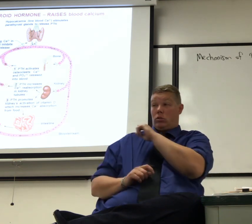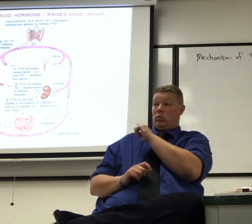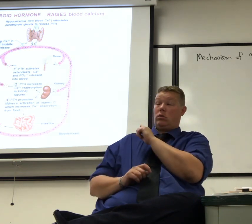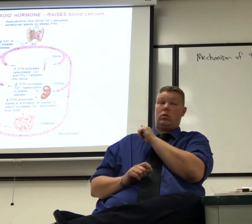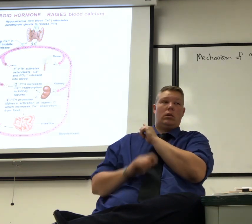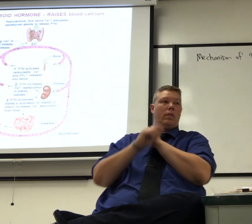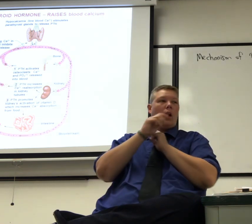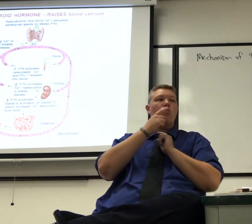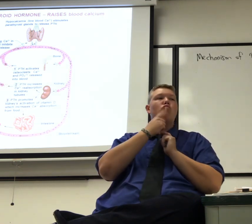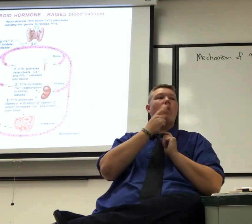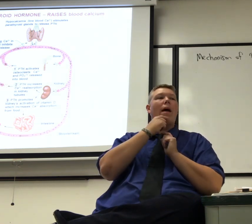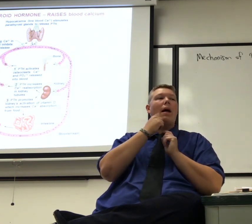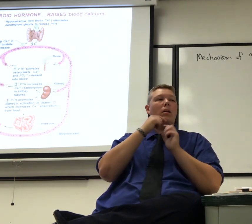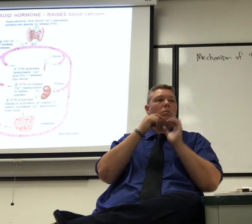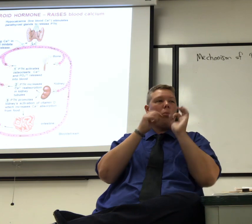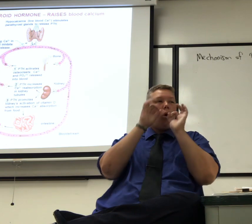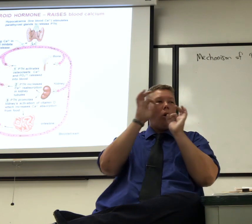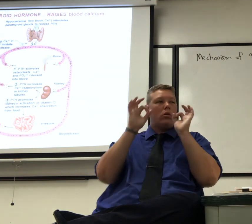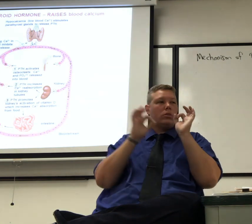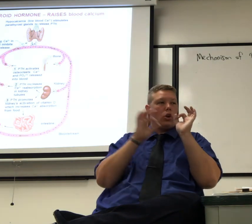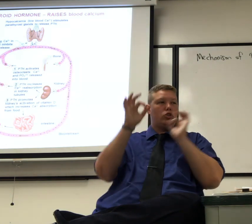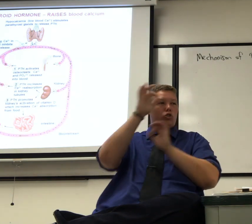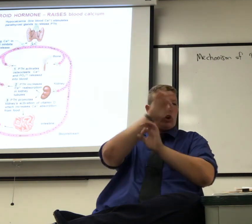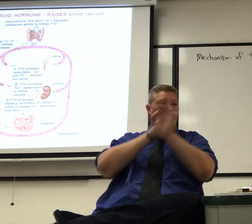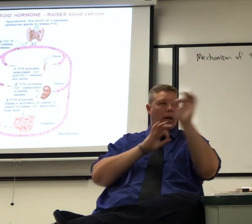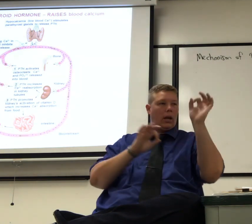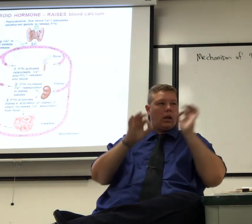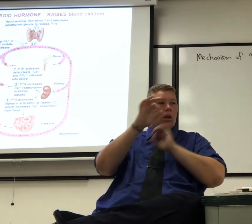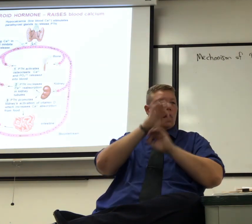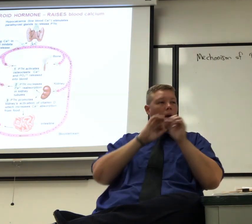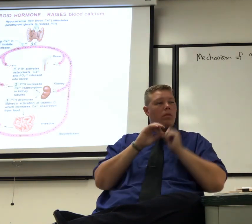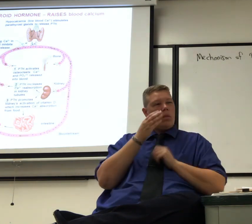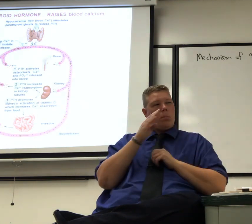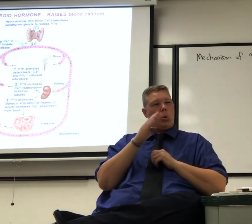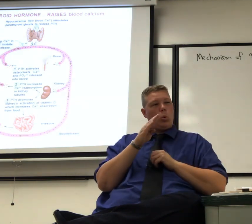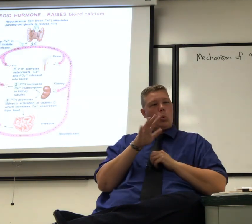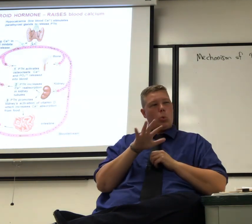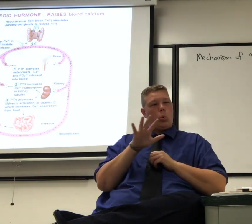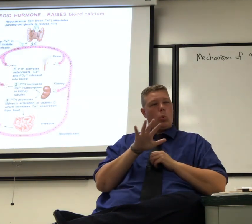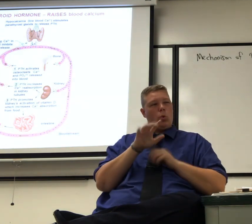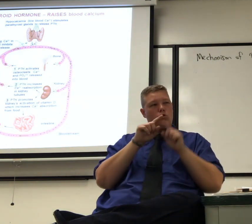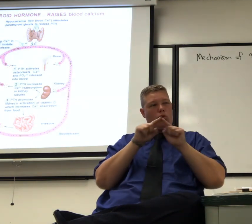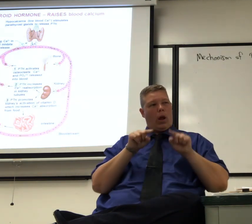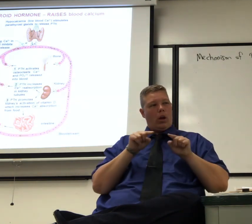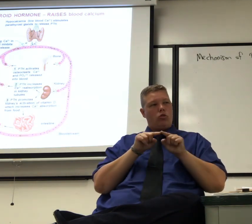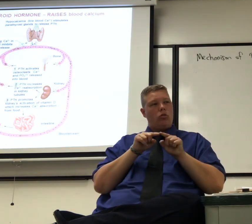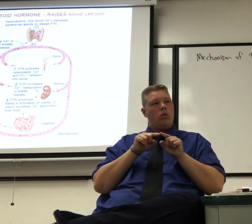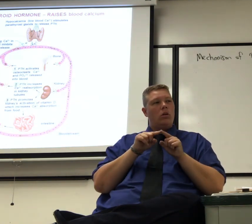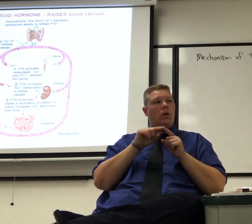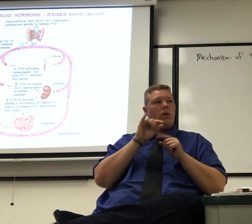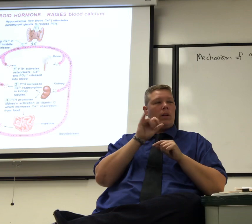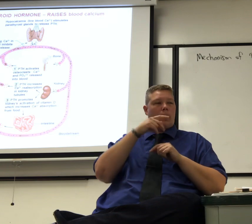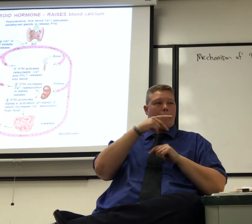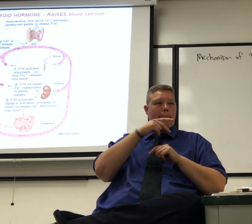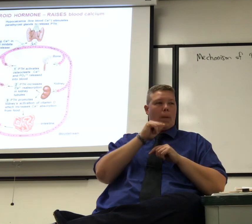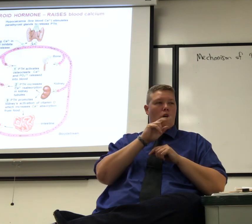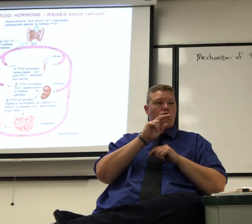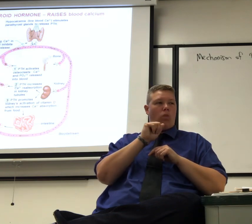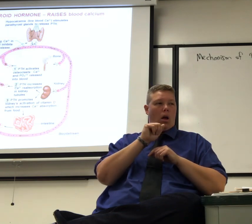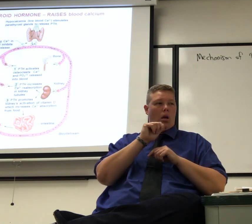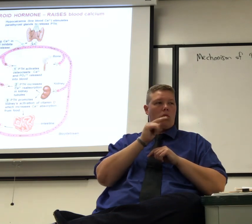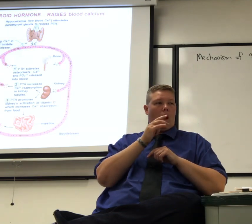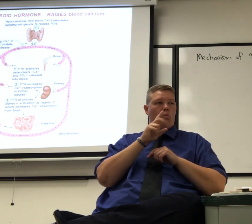blood calcium. Now, if you study the figure, the calcium are the little red balls that are circulating, and